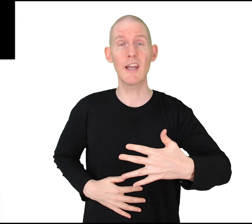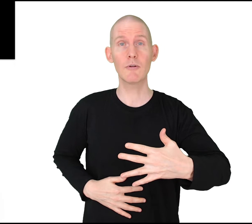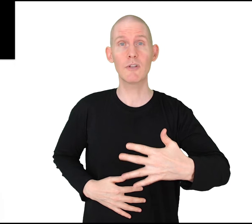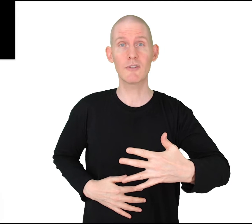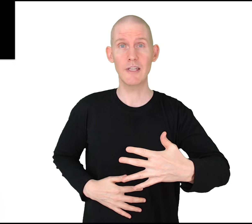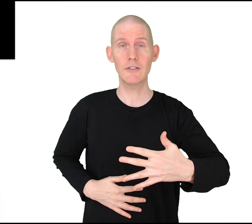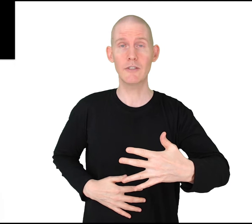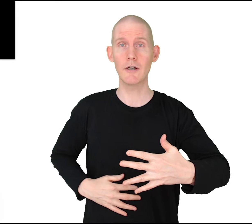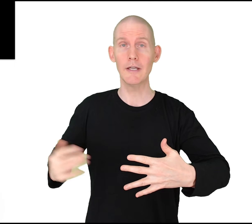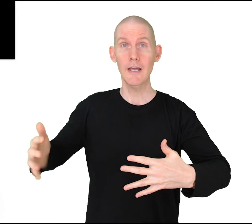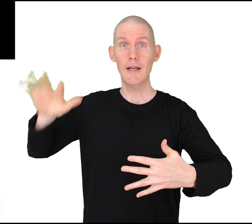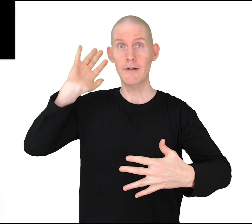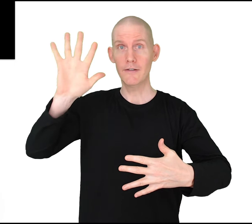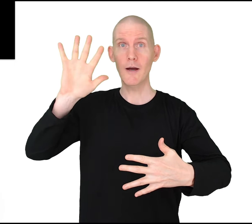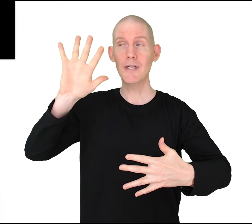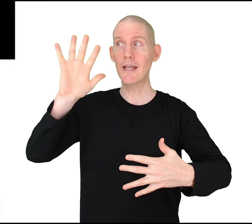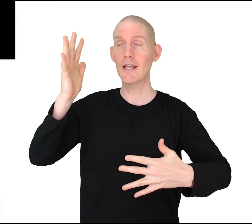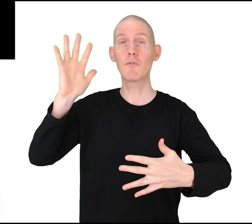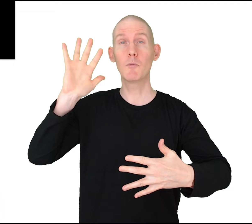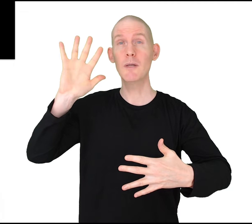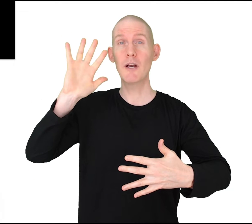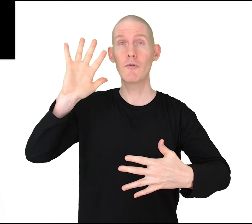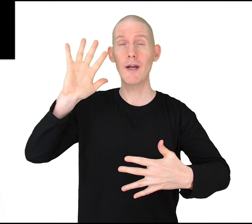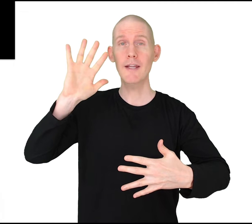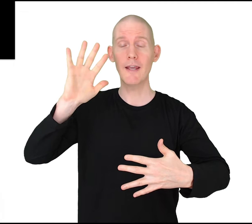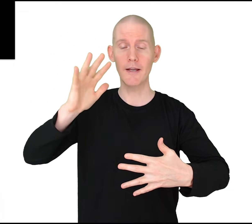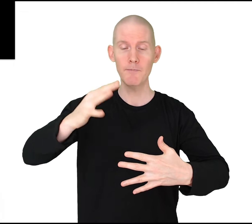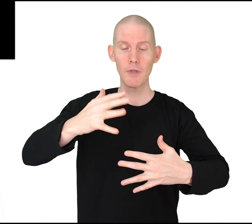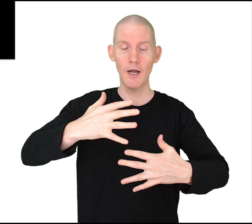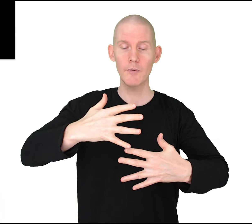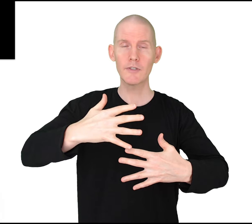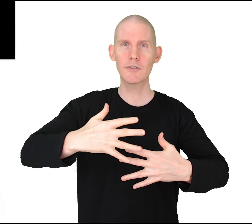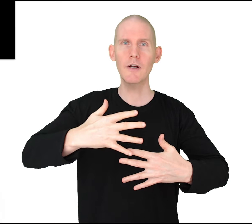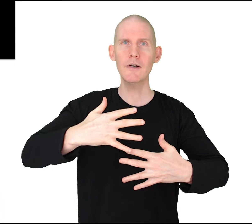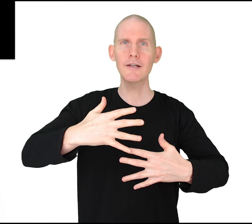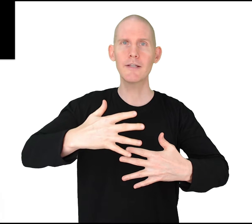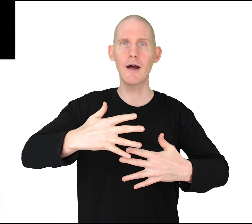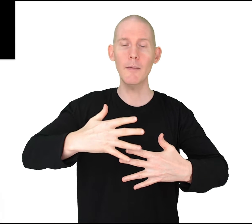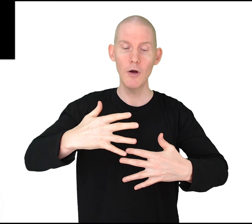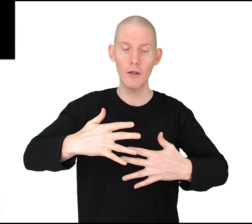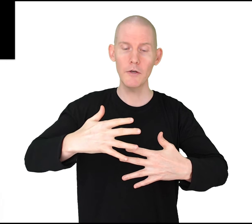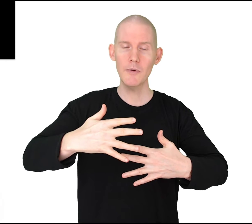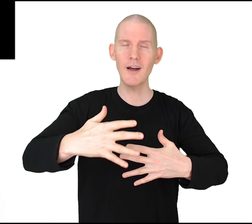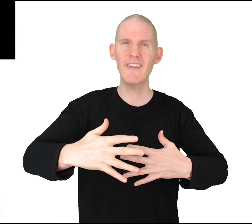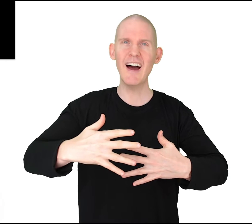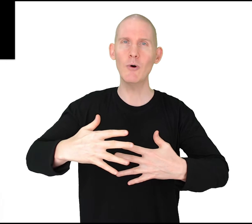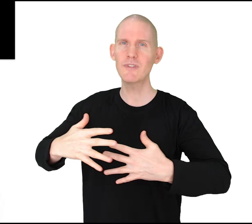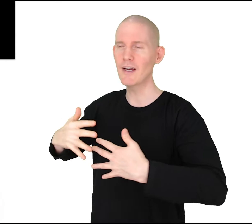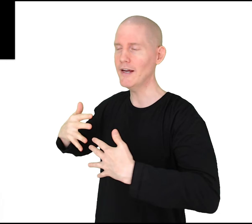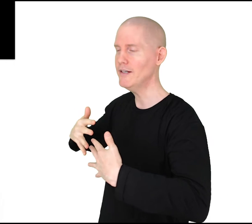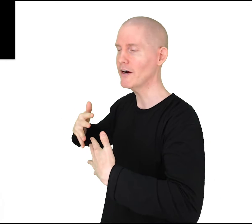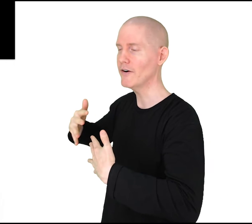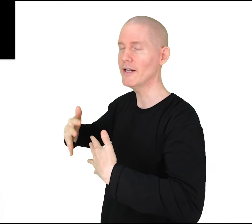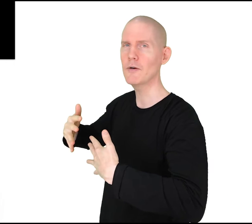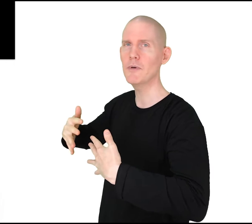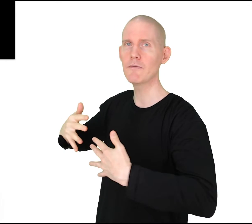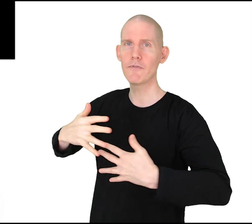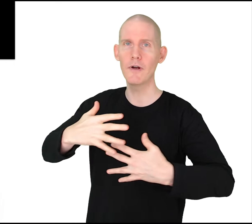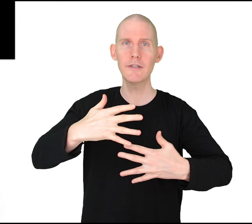out there stationary. Dominant hand, for me, my right hand, I'm going to start on top, a little bit on the outside, all right, a little bit in front, and